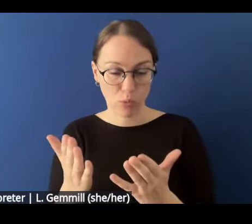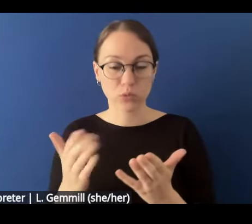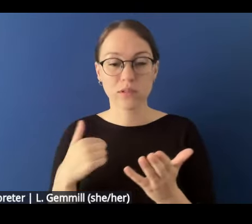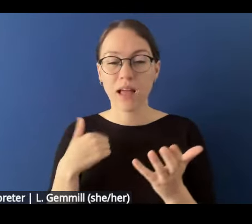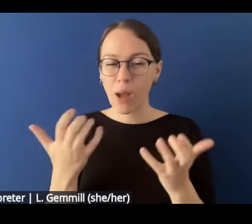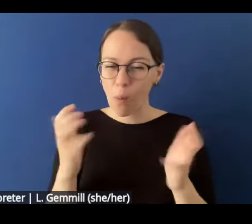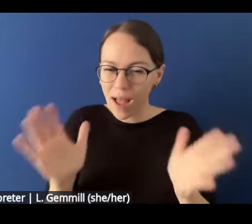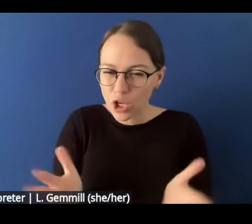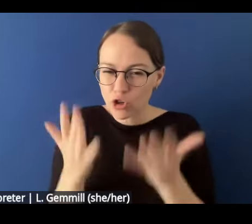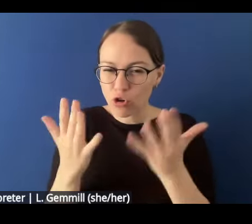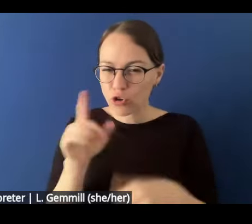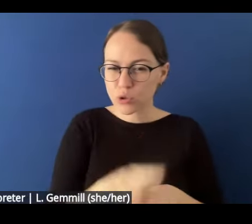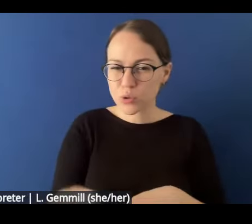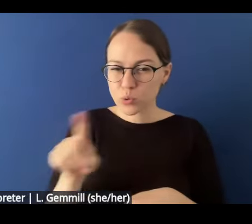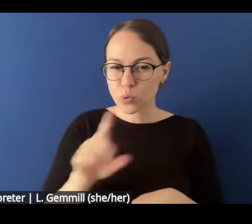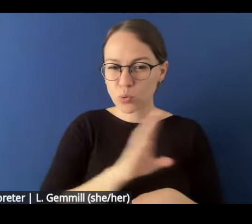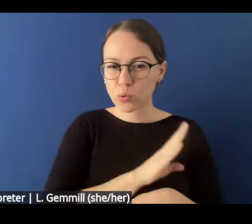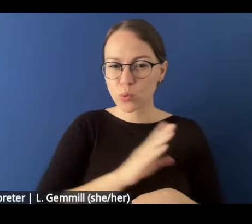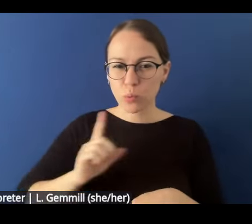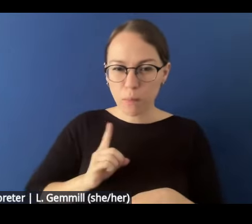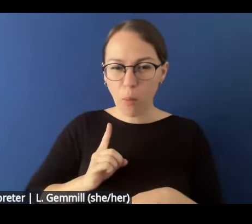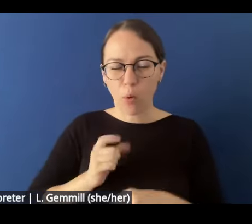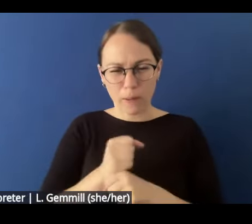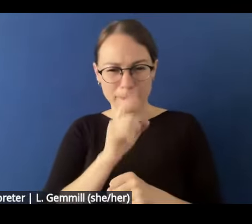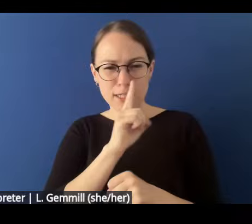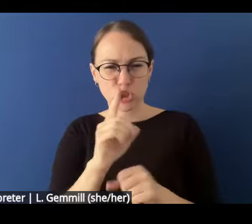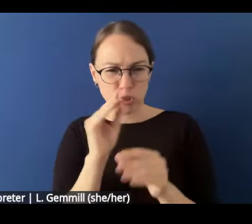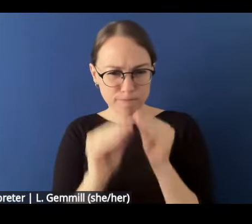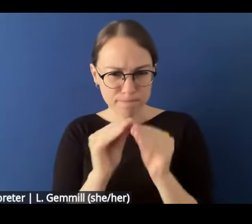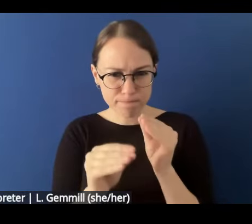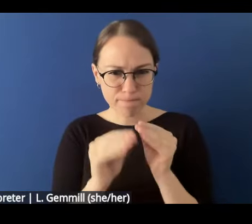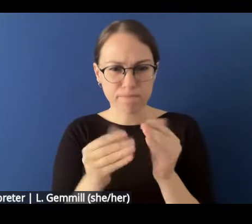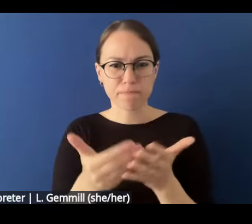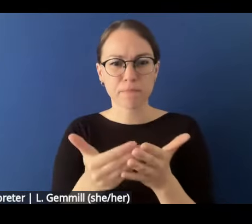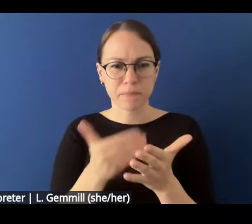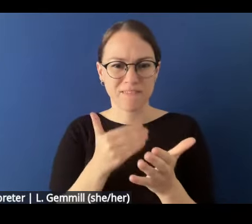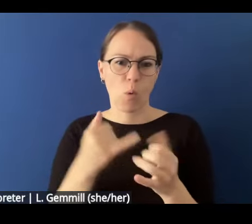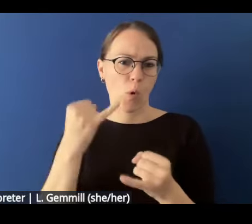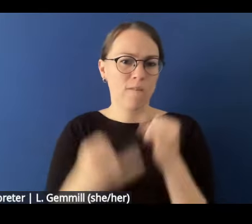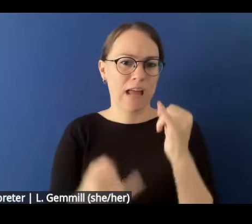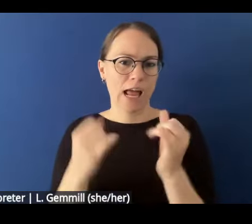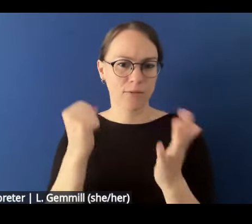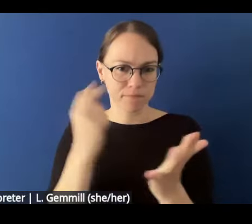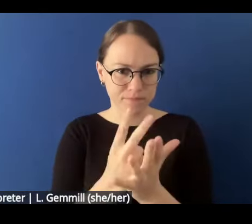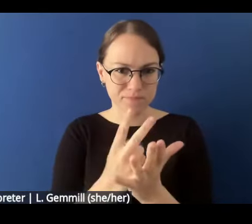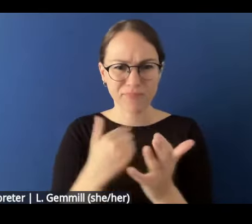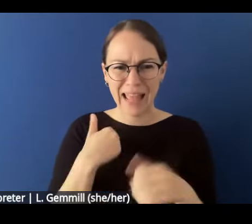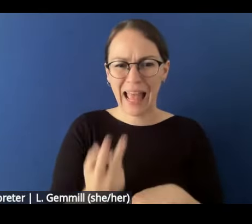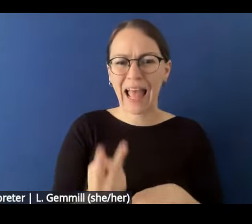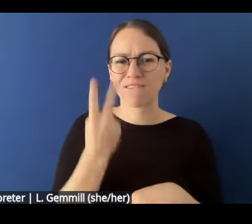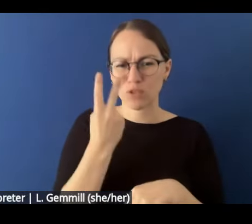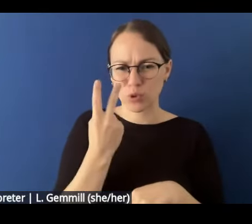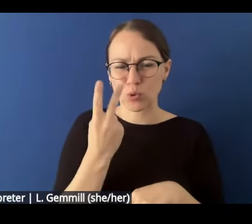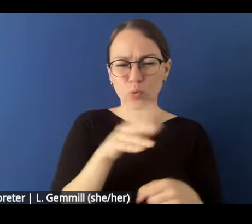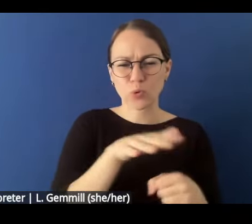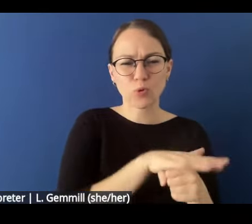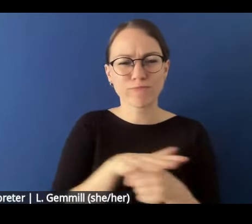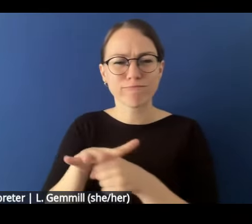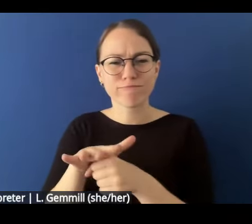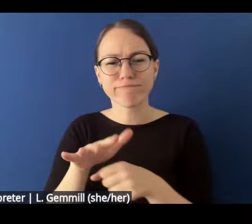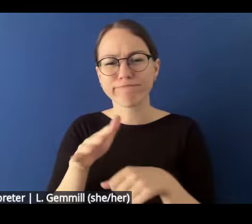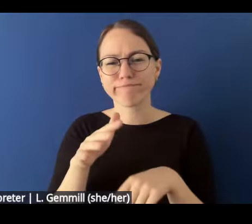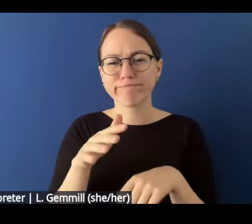board to correct these before the board makes the final adoption. Two typographical errors in the manual. I'm not sure if